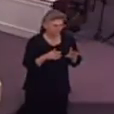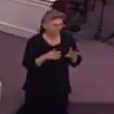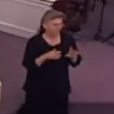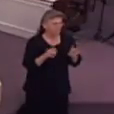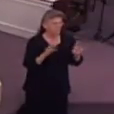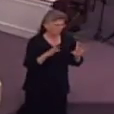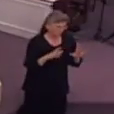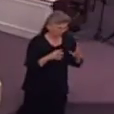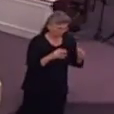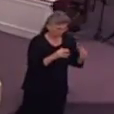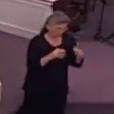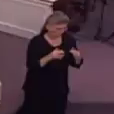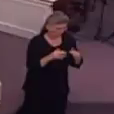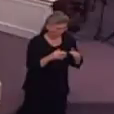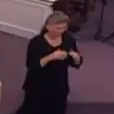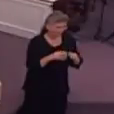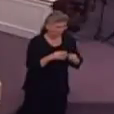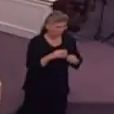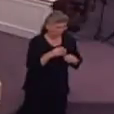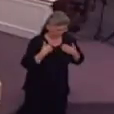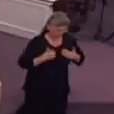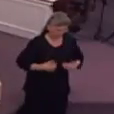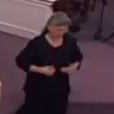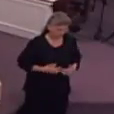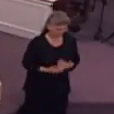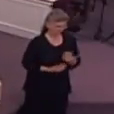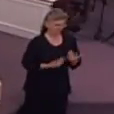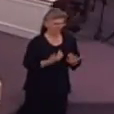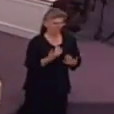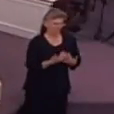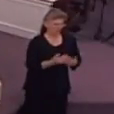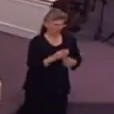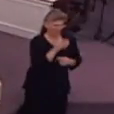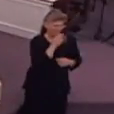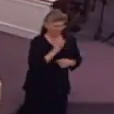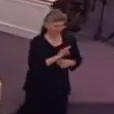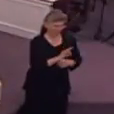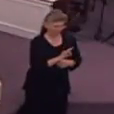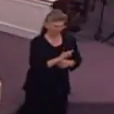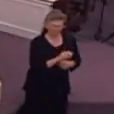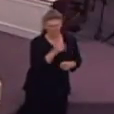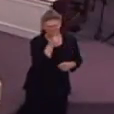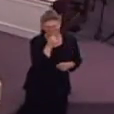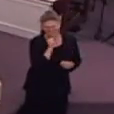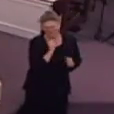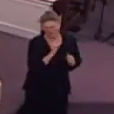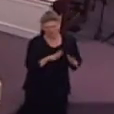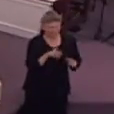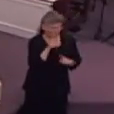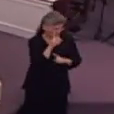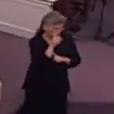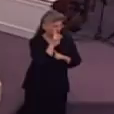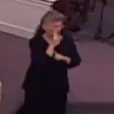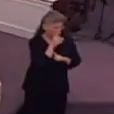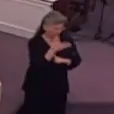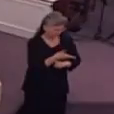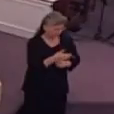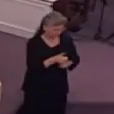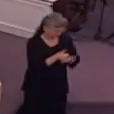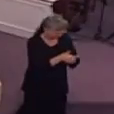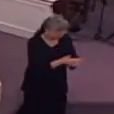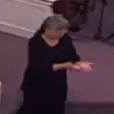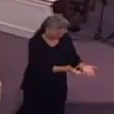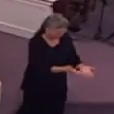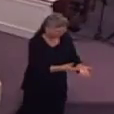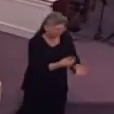9 years of age. And she suffered tremendously. There was a photographer that was there and happened to help her